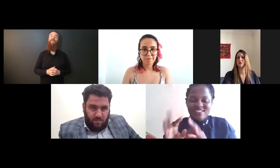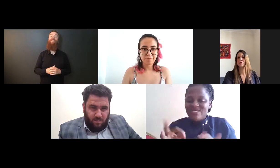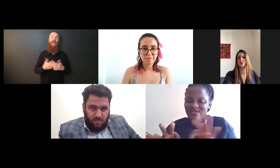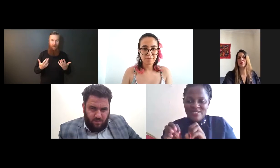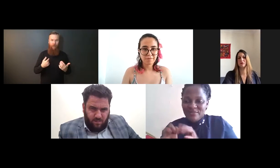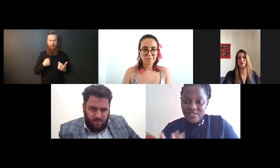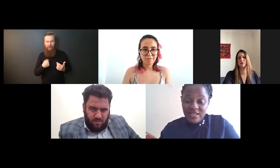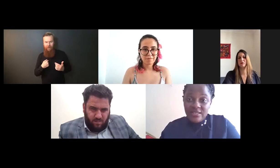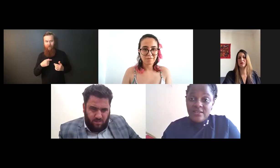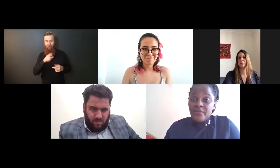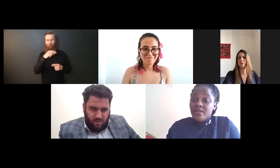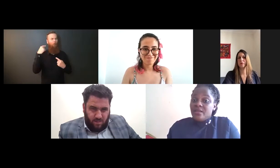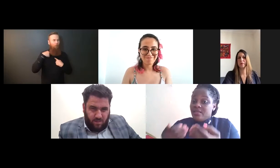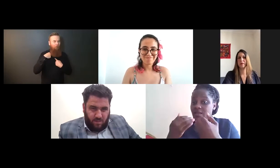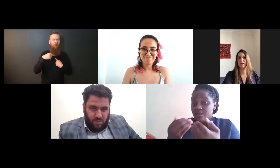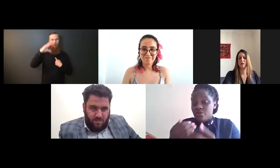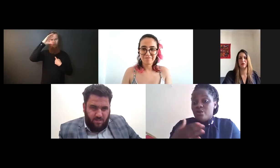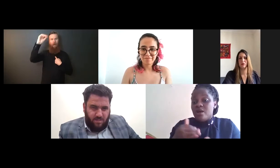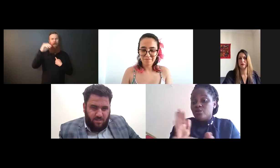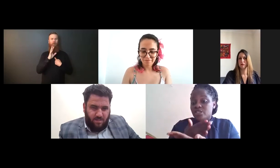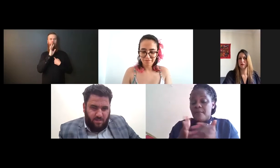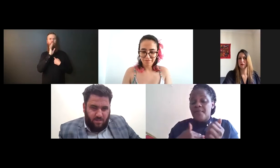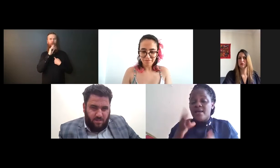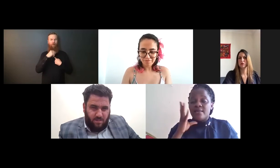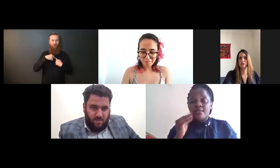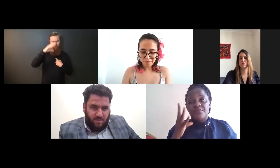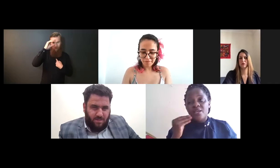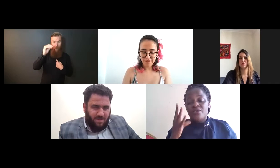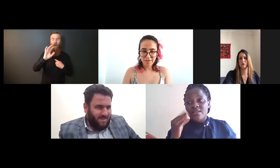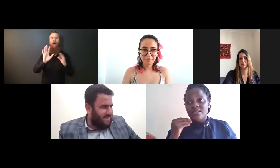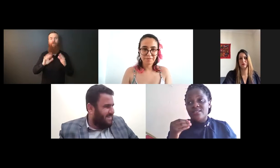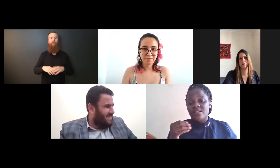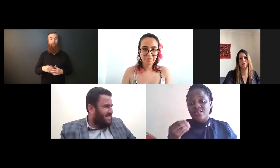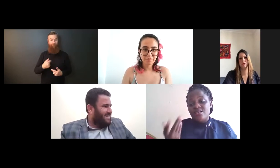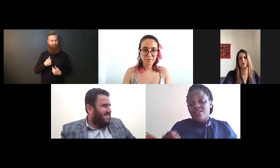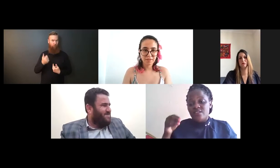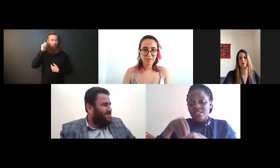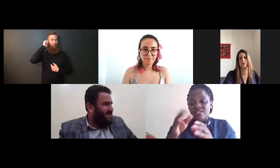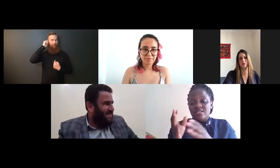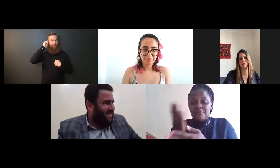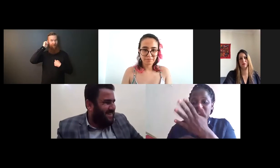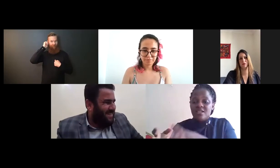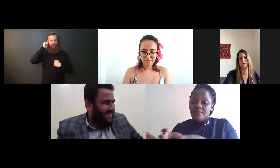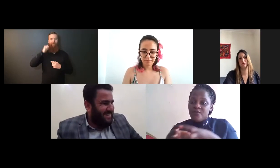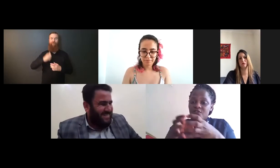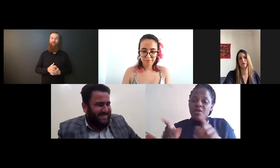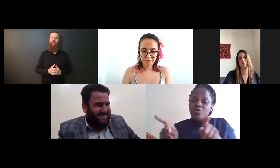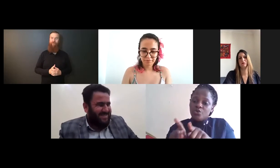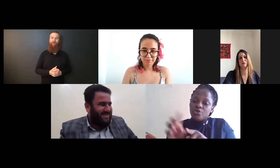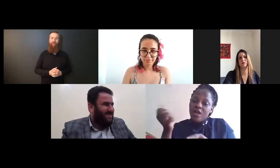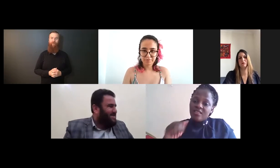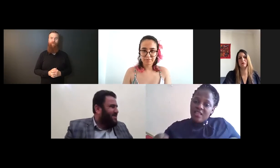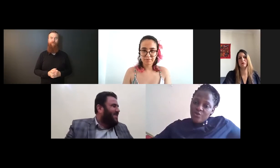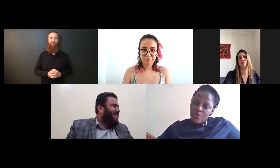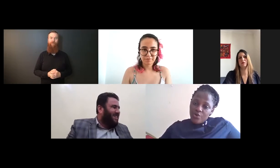gentleman in the background, but I'm a lady. Now, to share my experience within